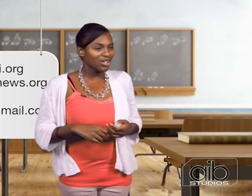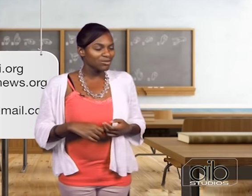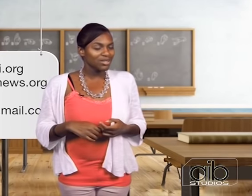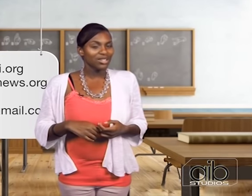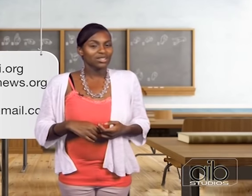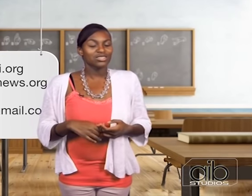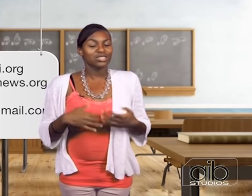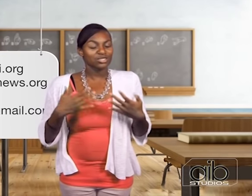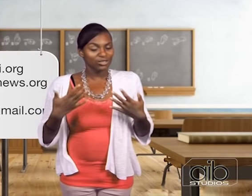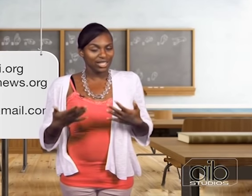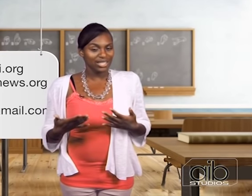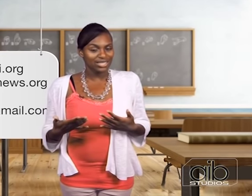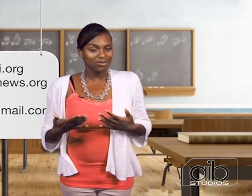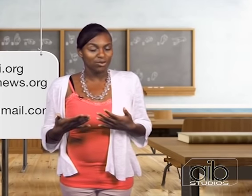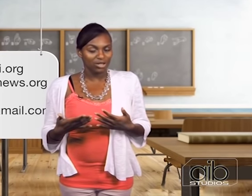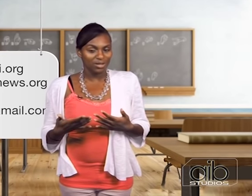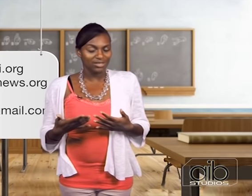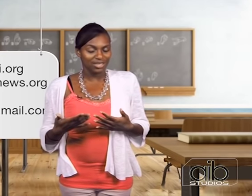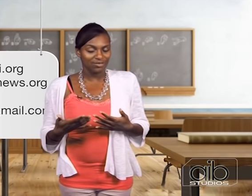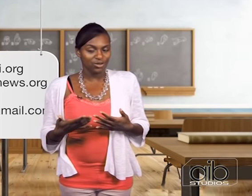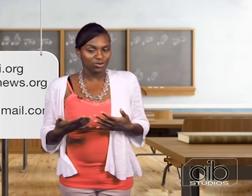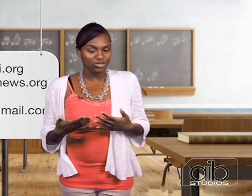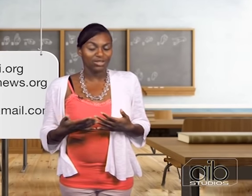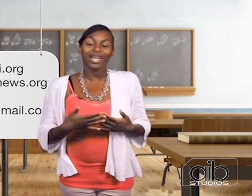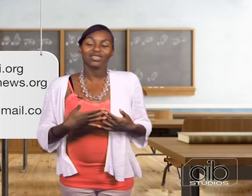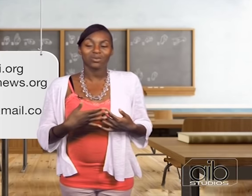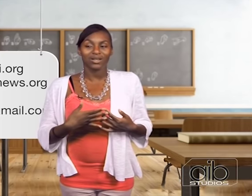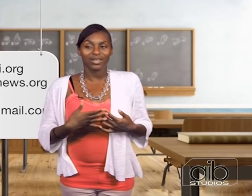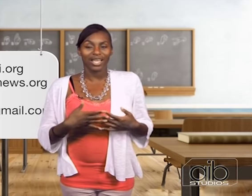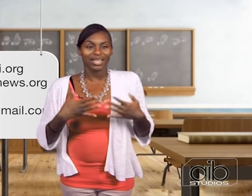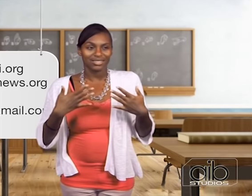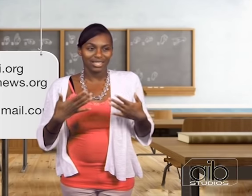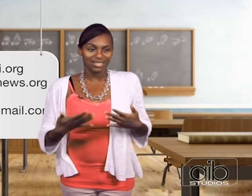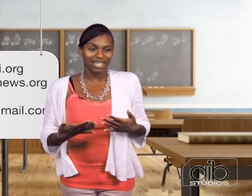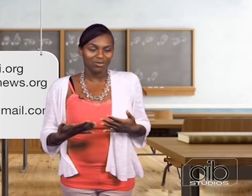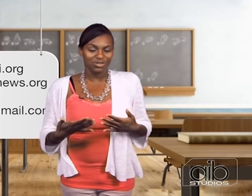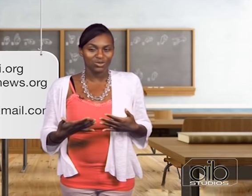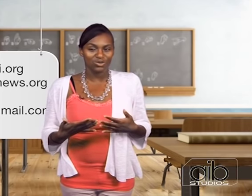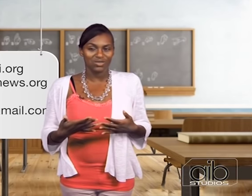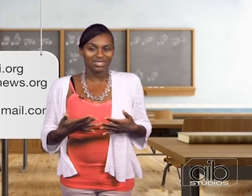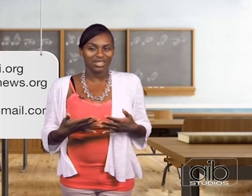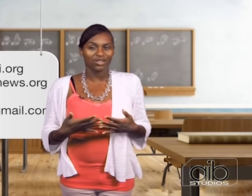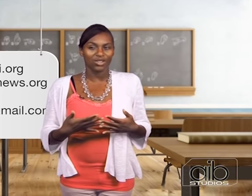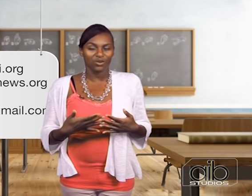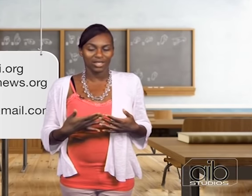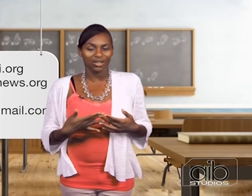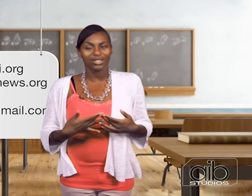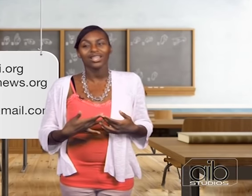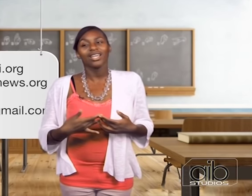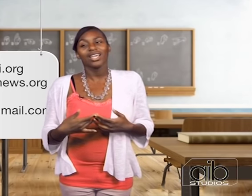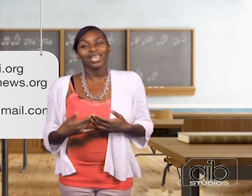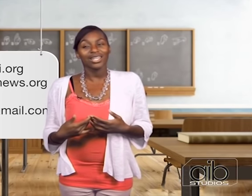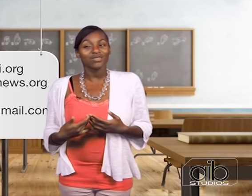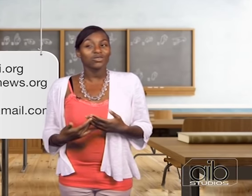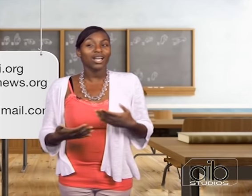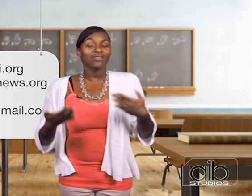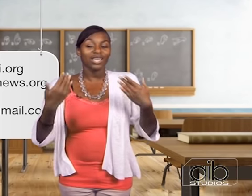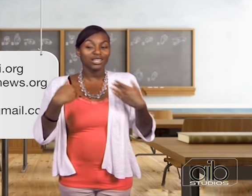epeachy.com to learn anything more about the deaf culture, as well as any type of social events that are going on. And if you have any